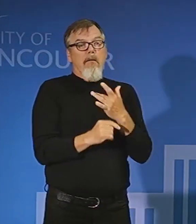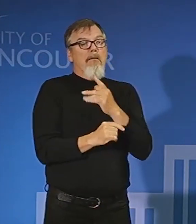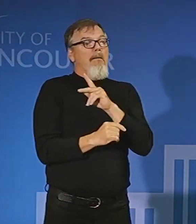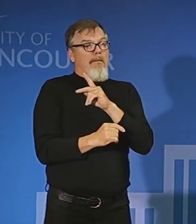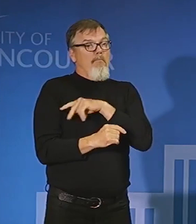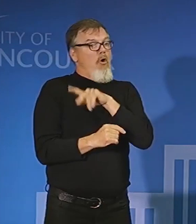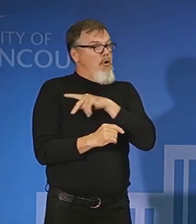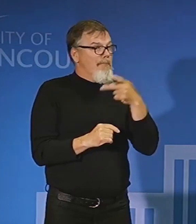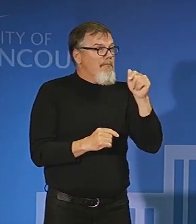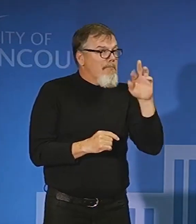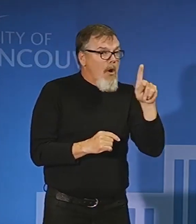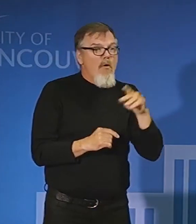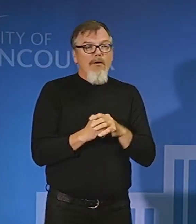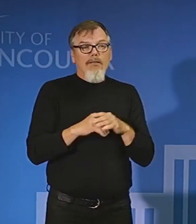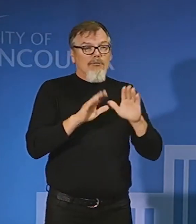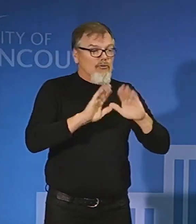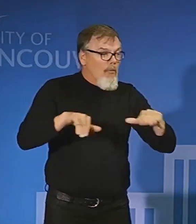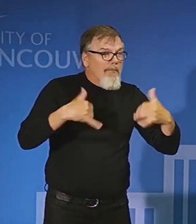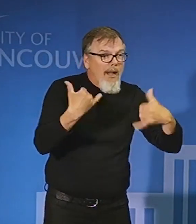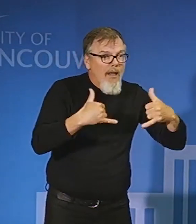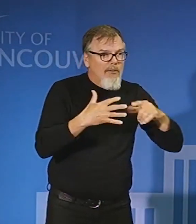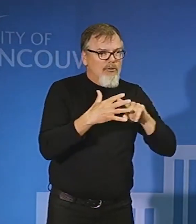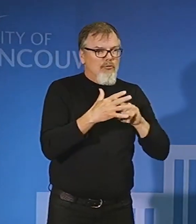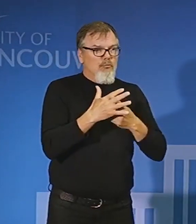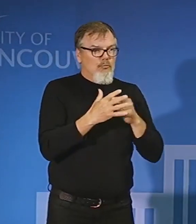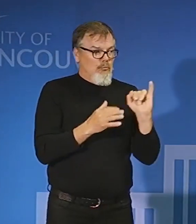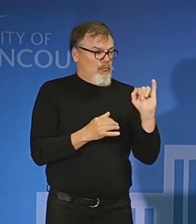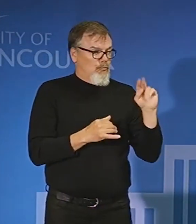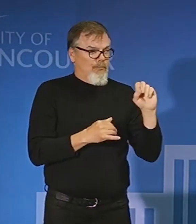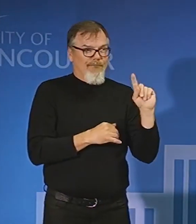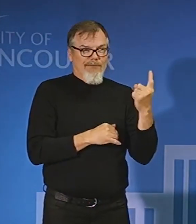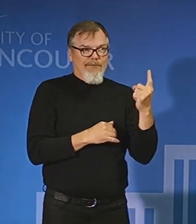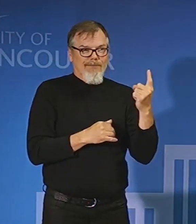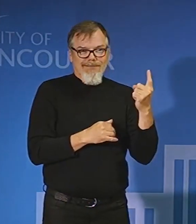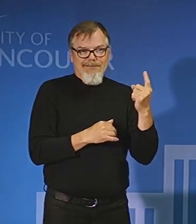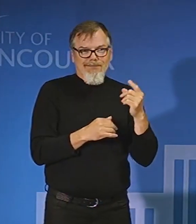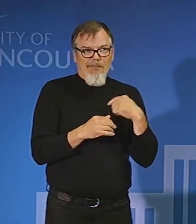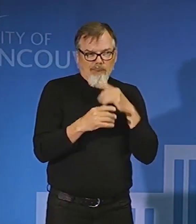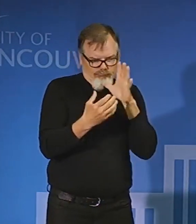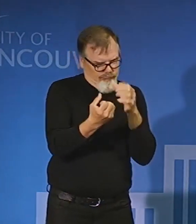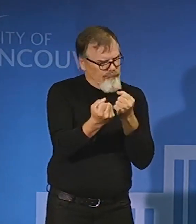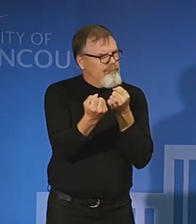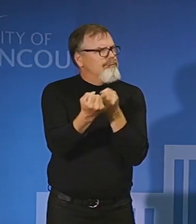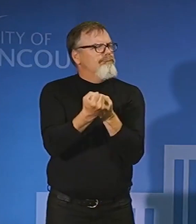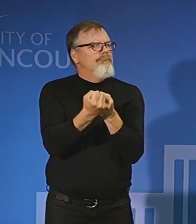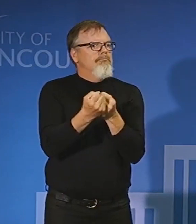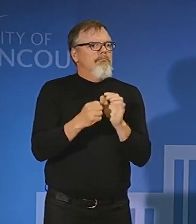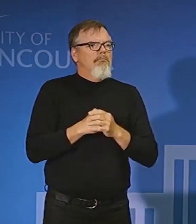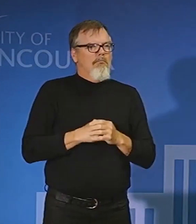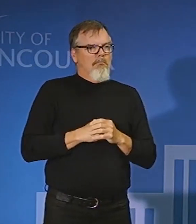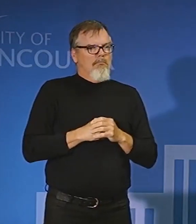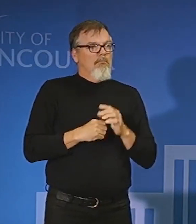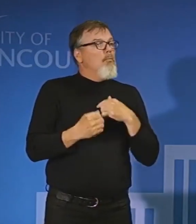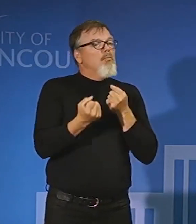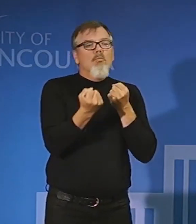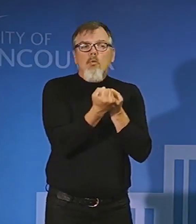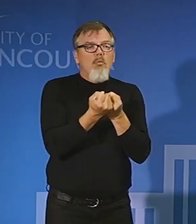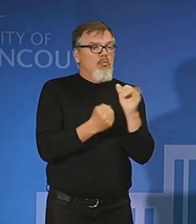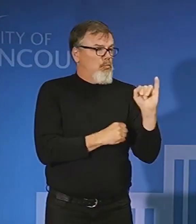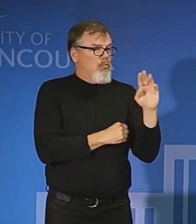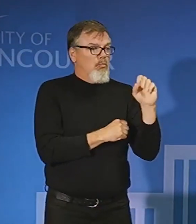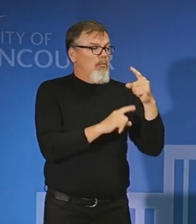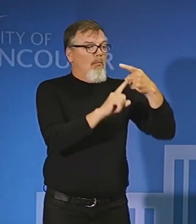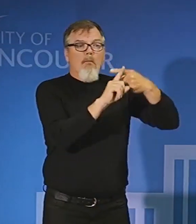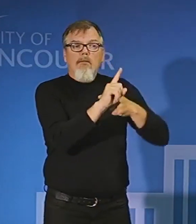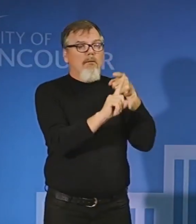Children's playgrounds will be opening as of June 1st. We support all that. We also support children going back to school in the month of June, and the province has